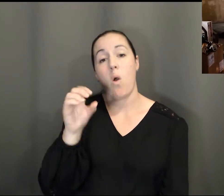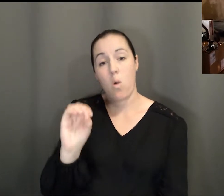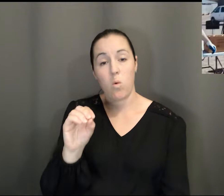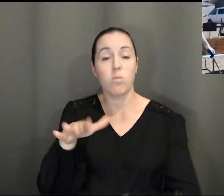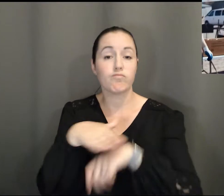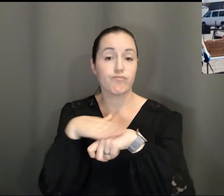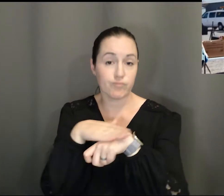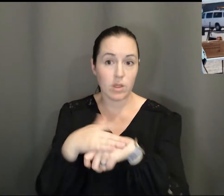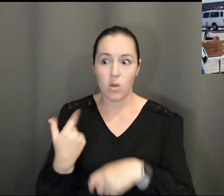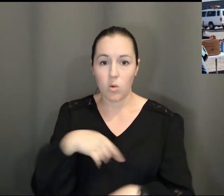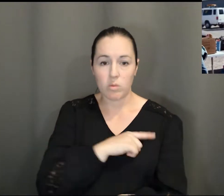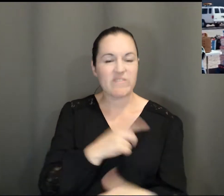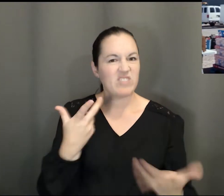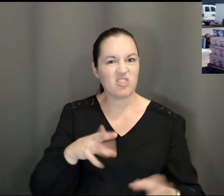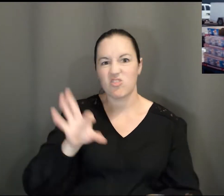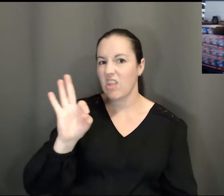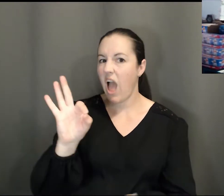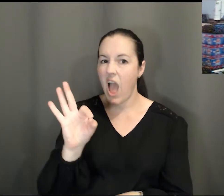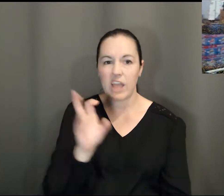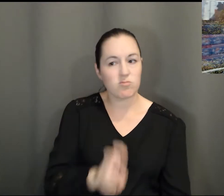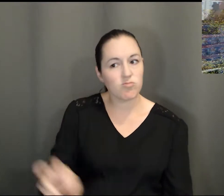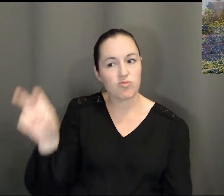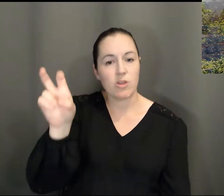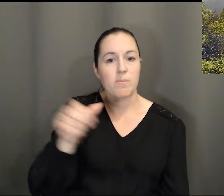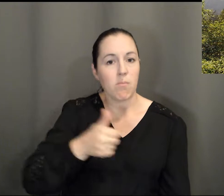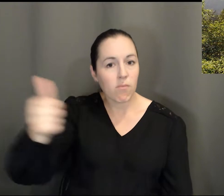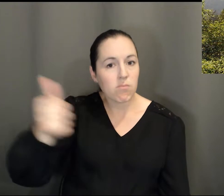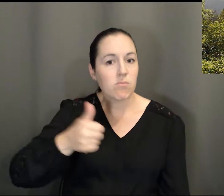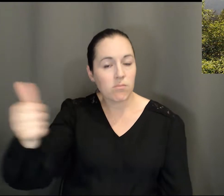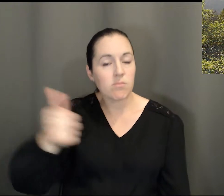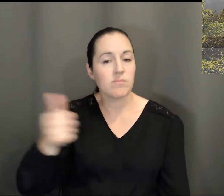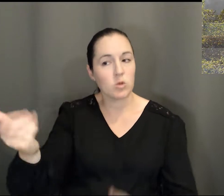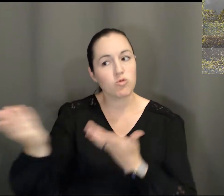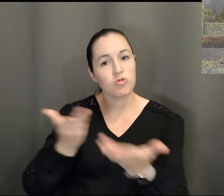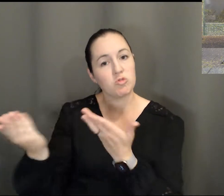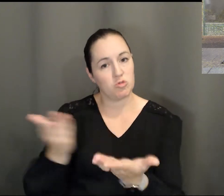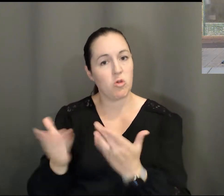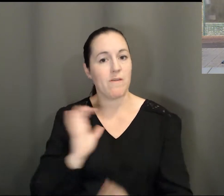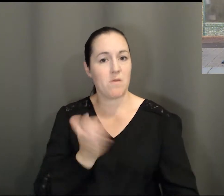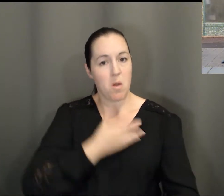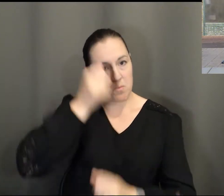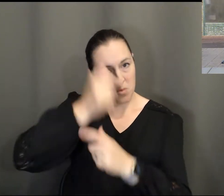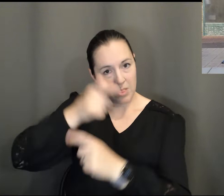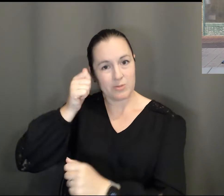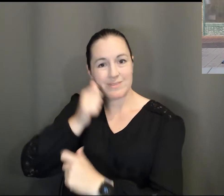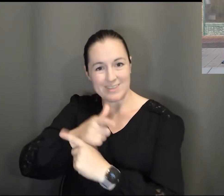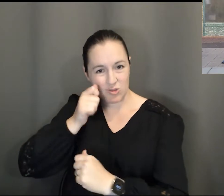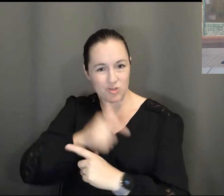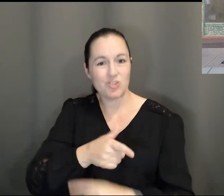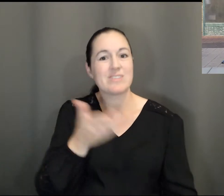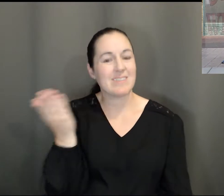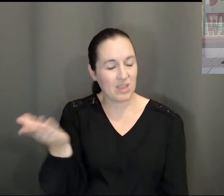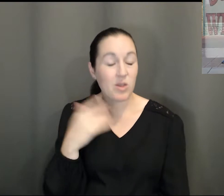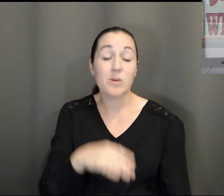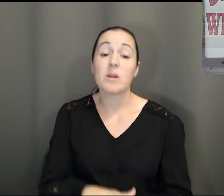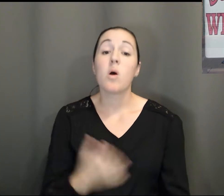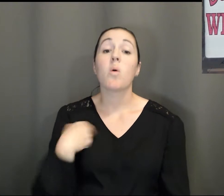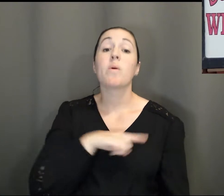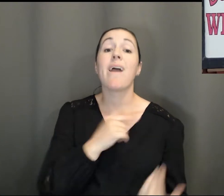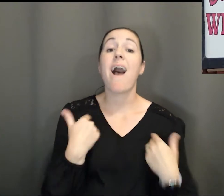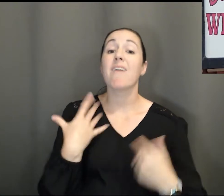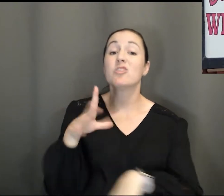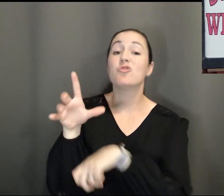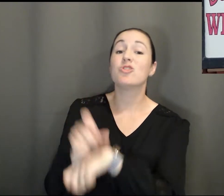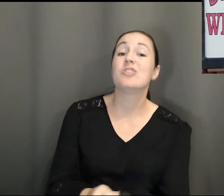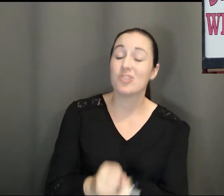And we have this tradition. Usually we like to, on our way to Holbrook, where we turn and go north, we go through Winslow. And we just can't help but